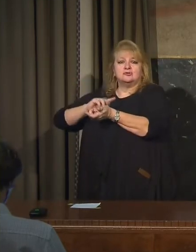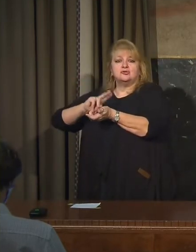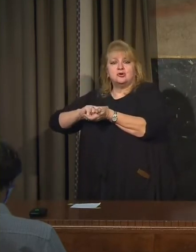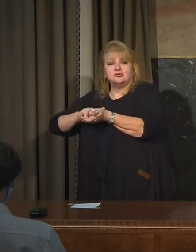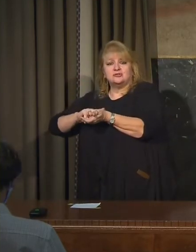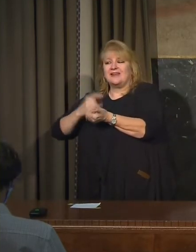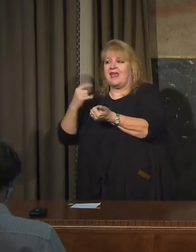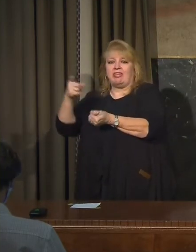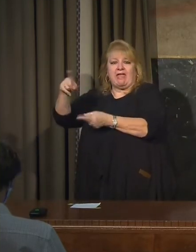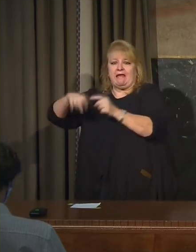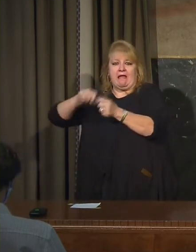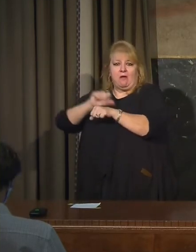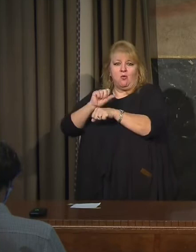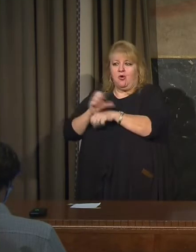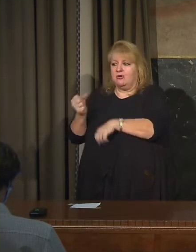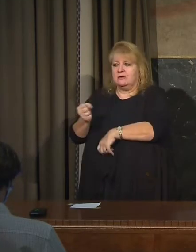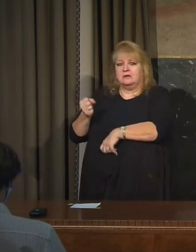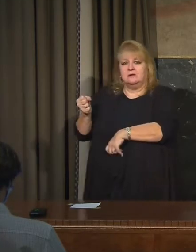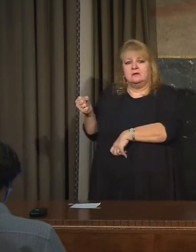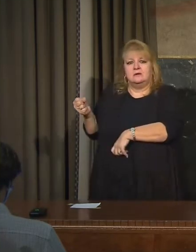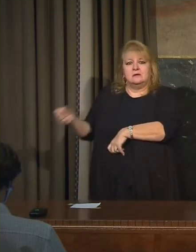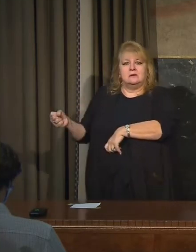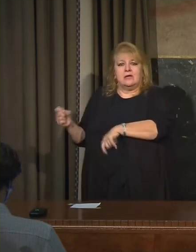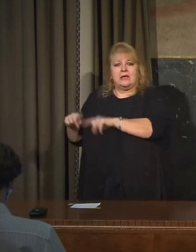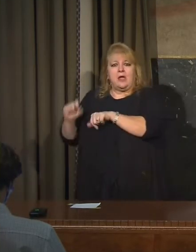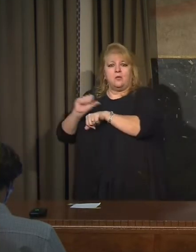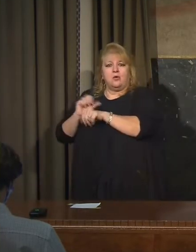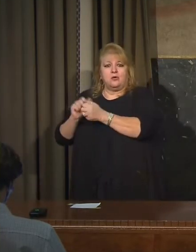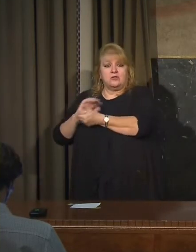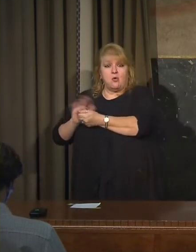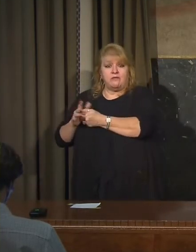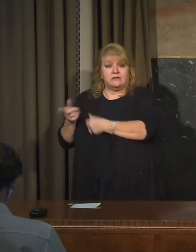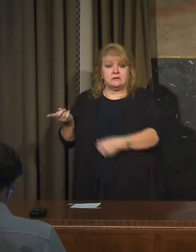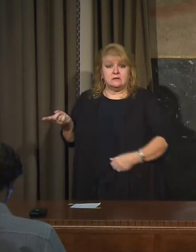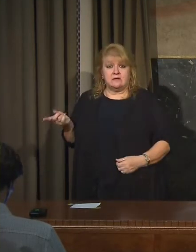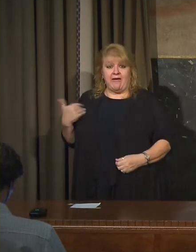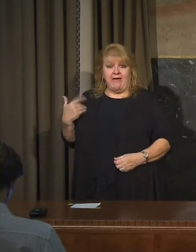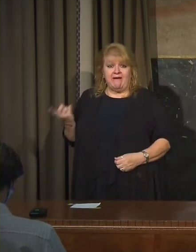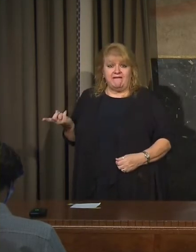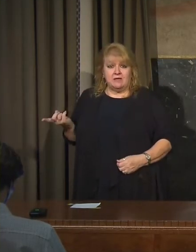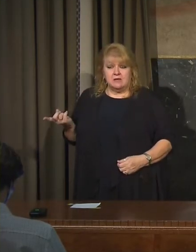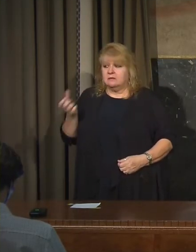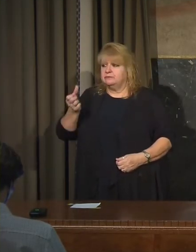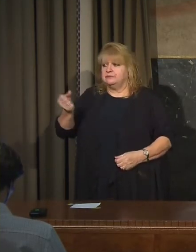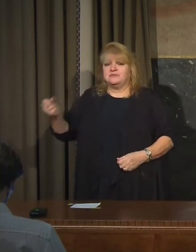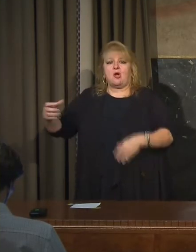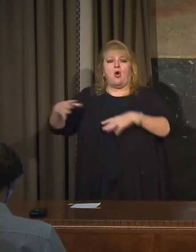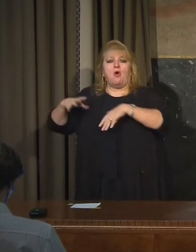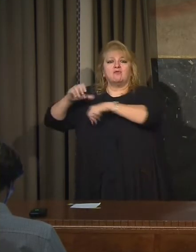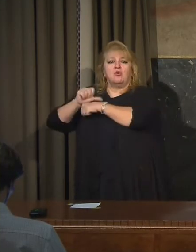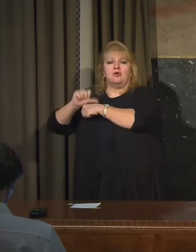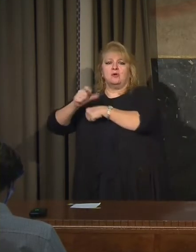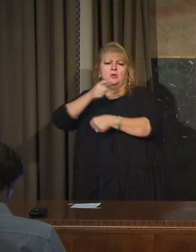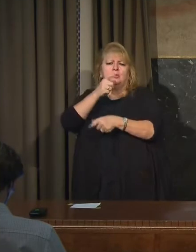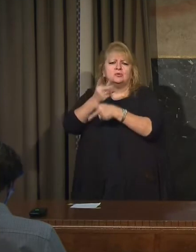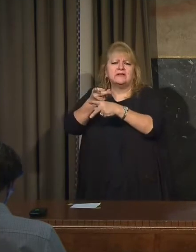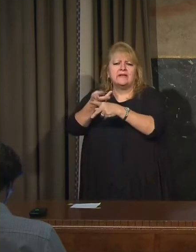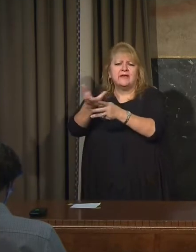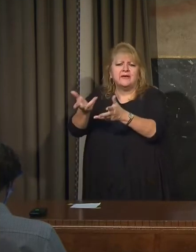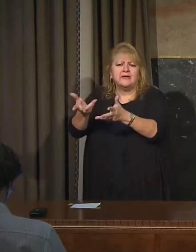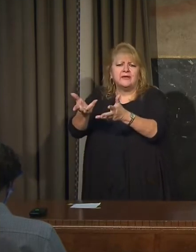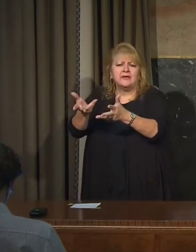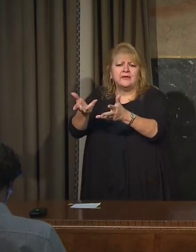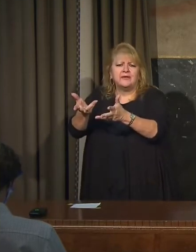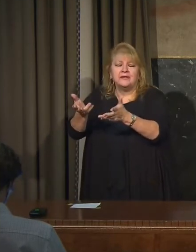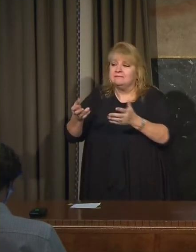So we are in a very difficult place, and it doesn't do any good to sugarcoat it, to pretend that it's not real.